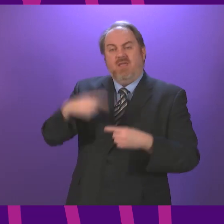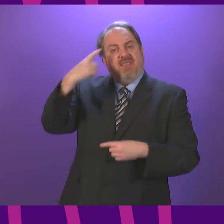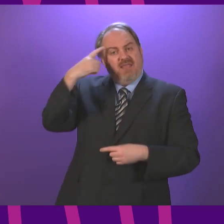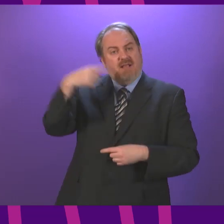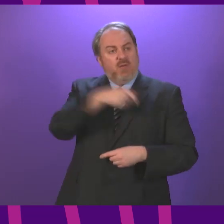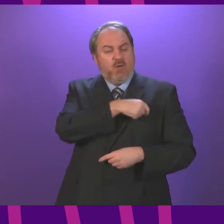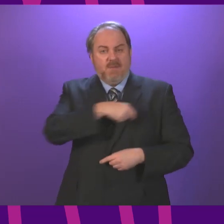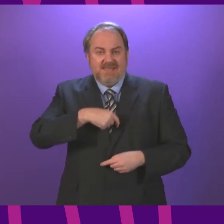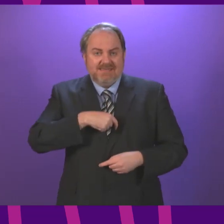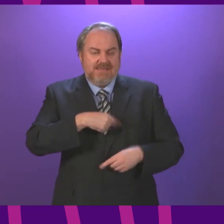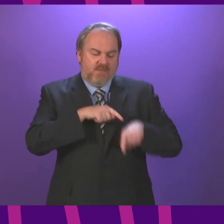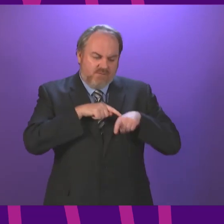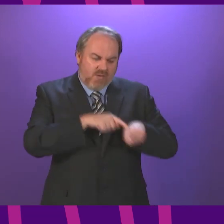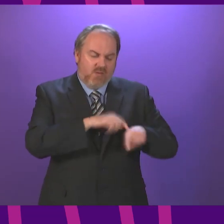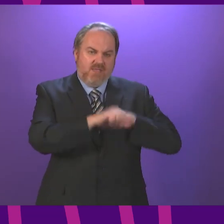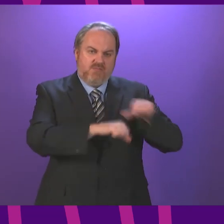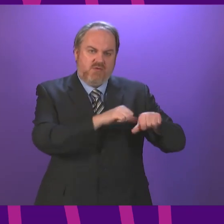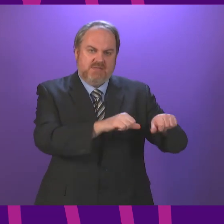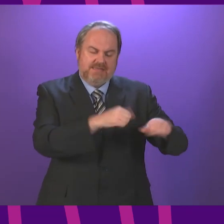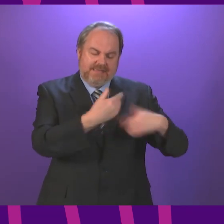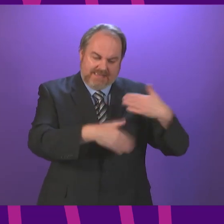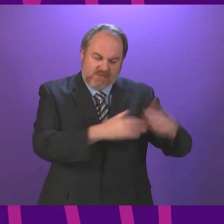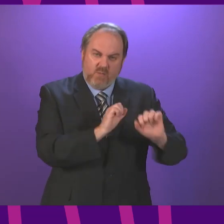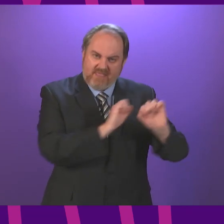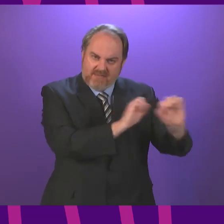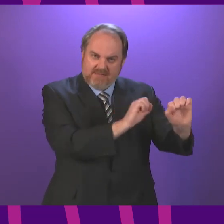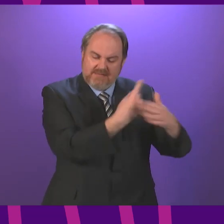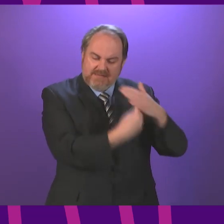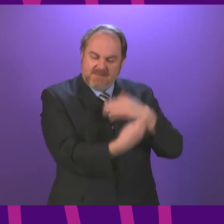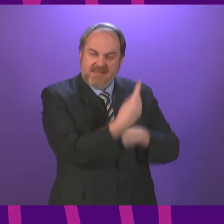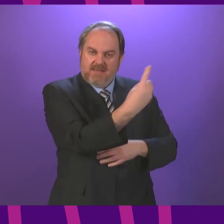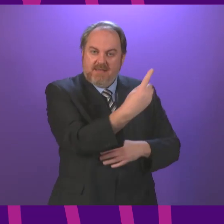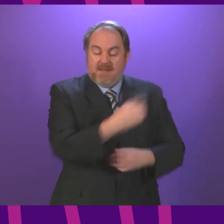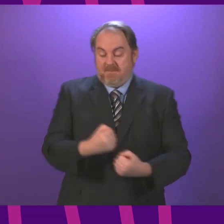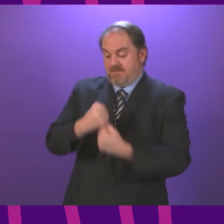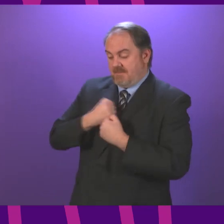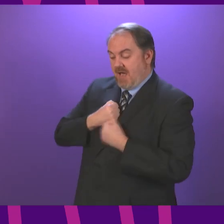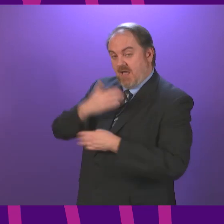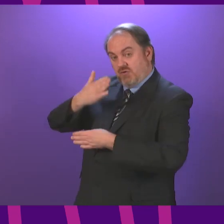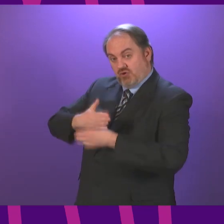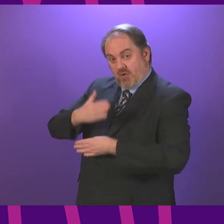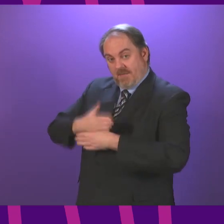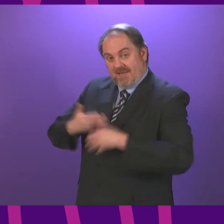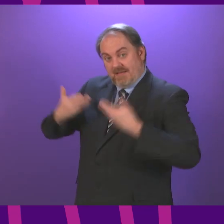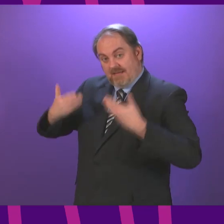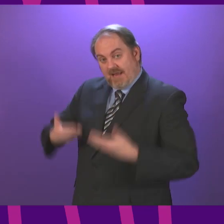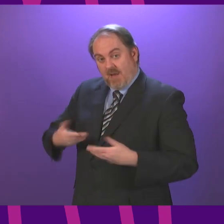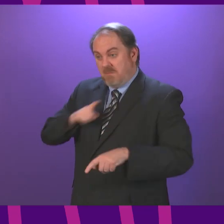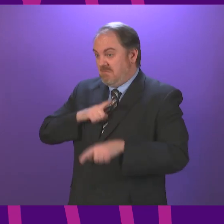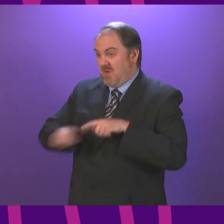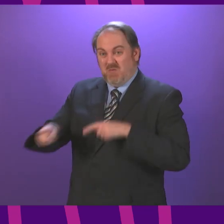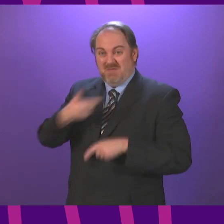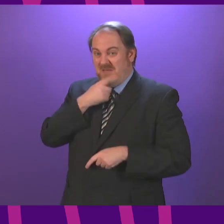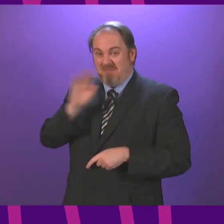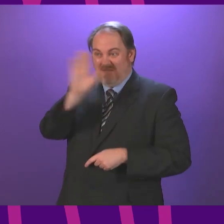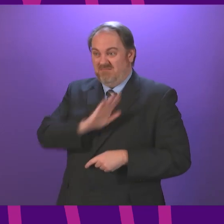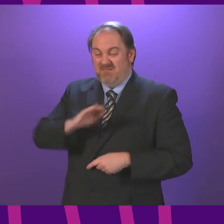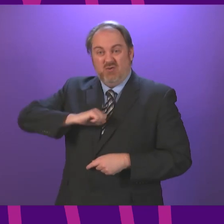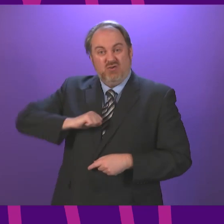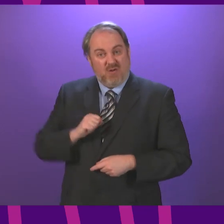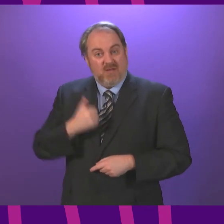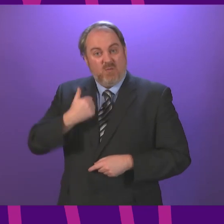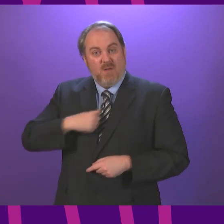work. And we allow me to get on with the job. I believe the majority of the country want me to focus on now, which